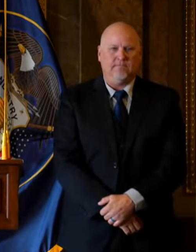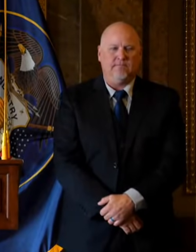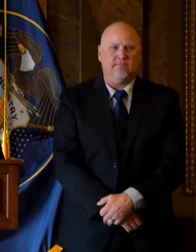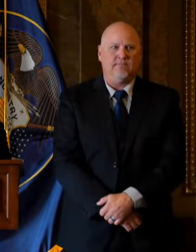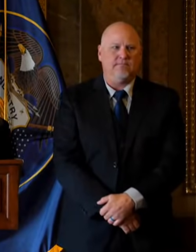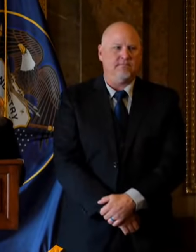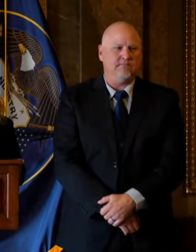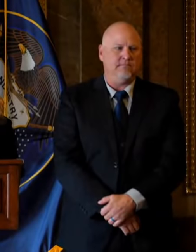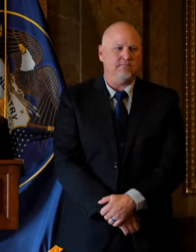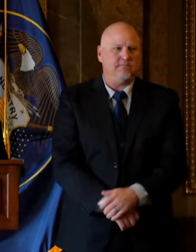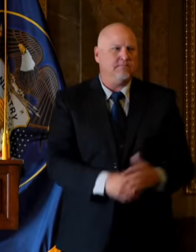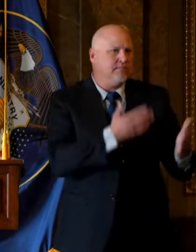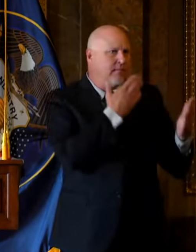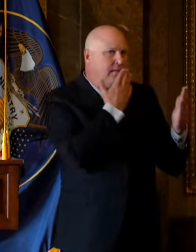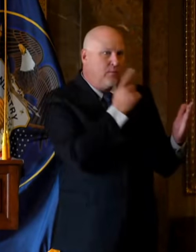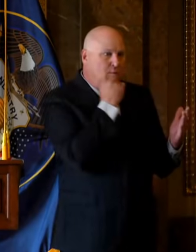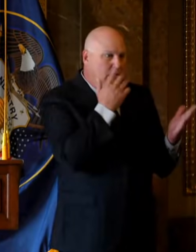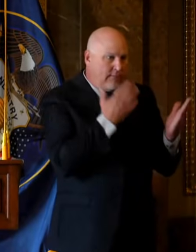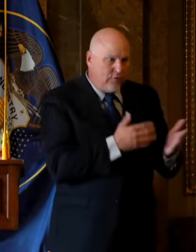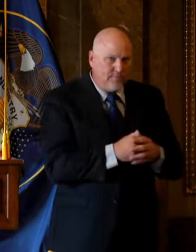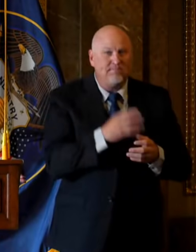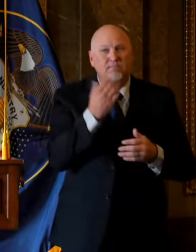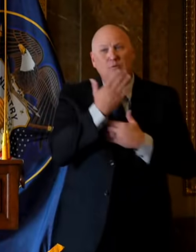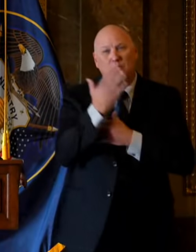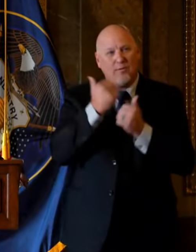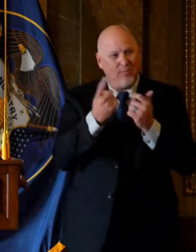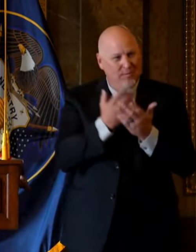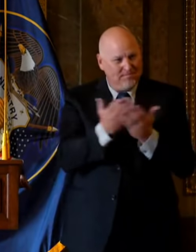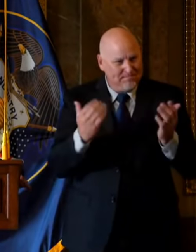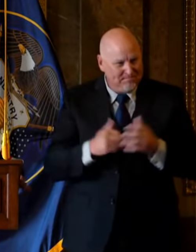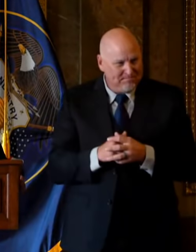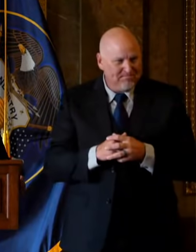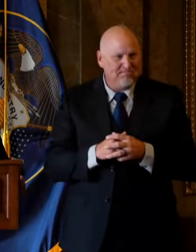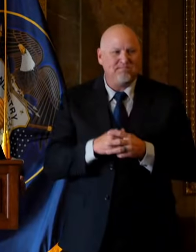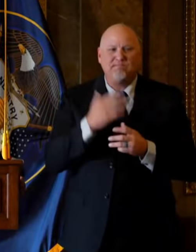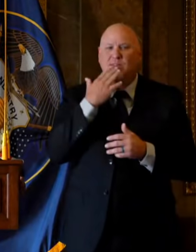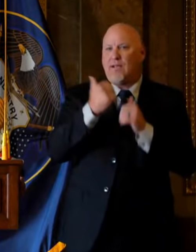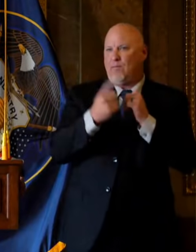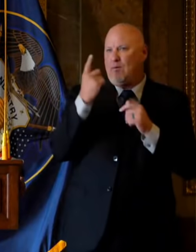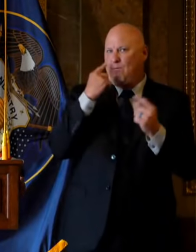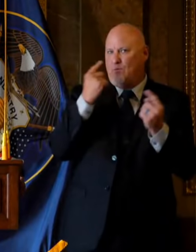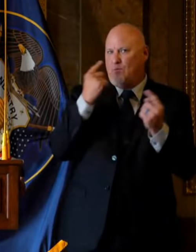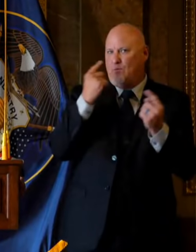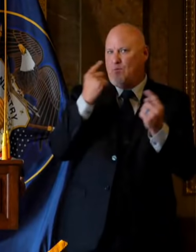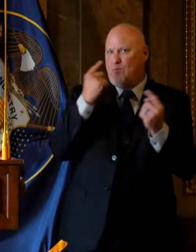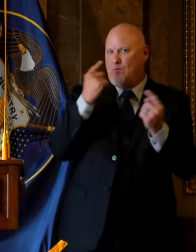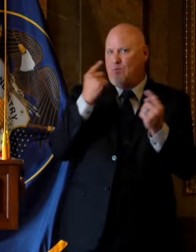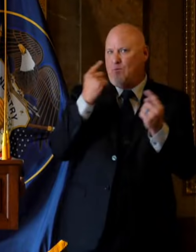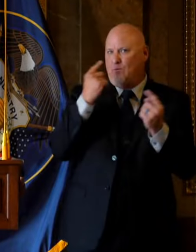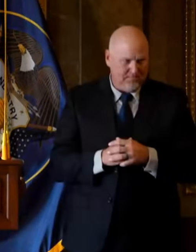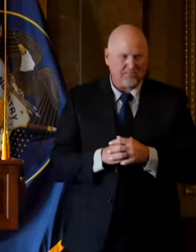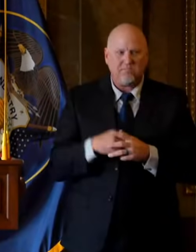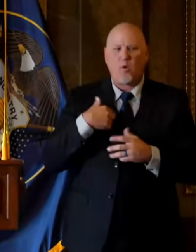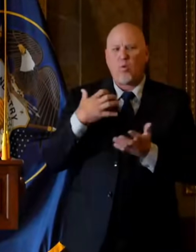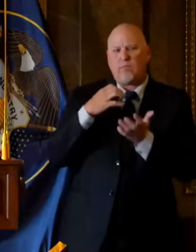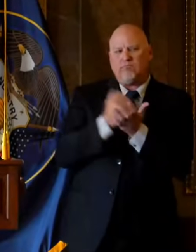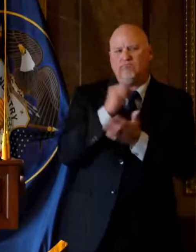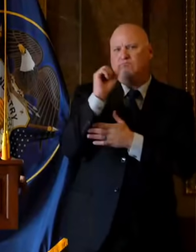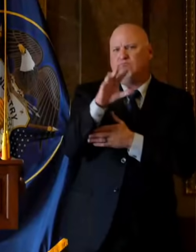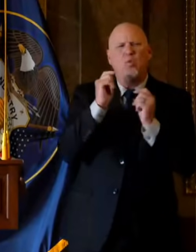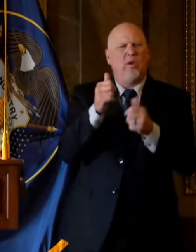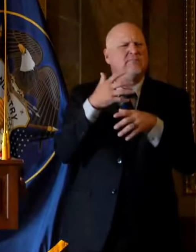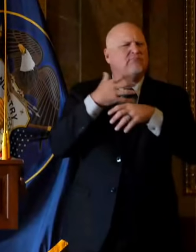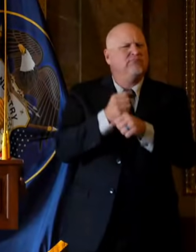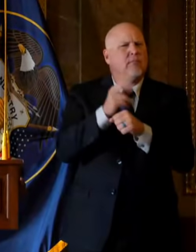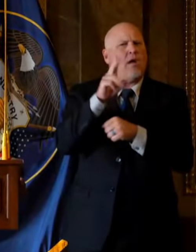Thank you, Governor. Good morning, and thank you, everyone, for being here. We're going to start with a quick data update, as we have done in previous reports. Our